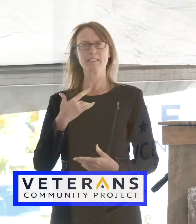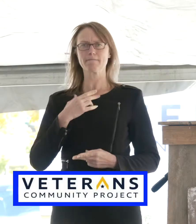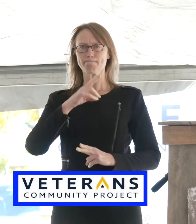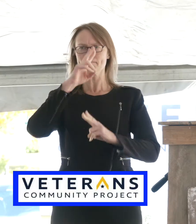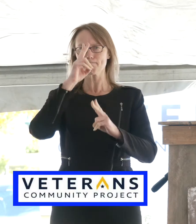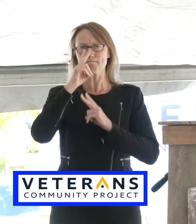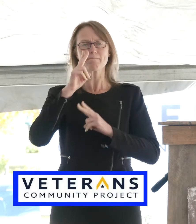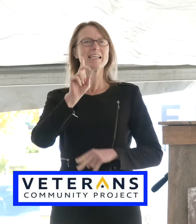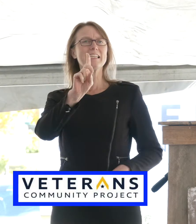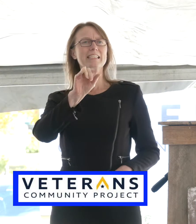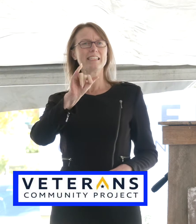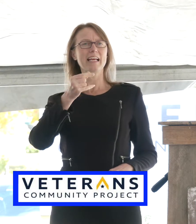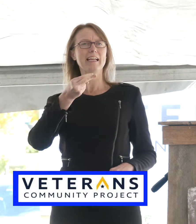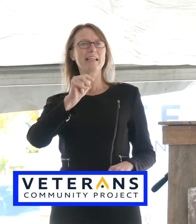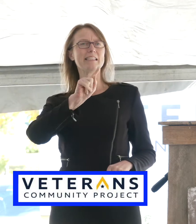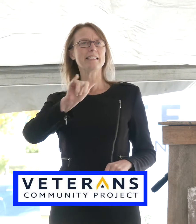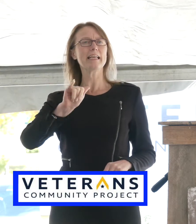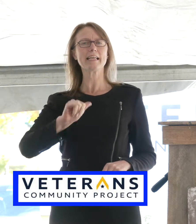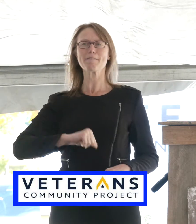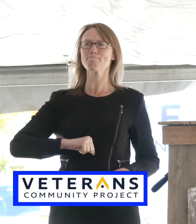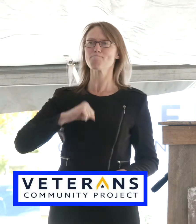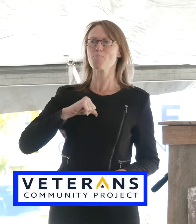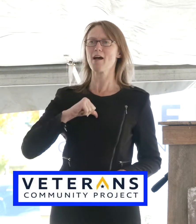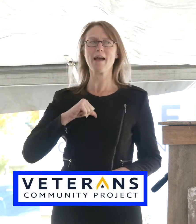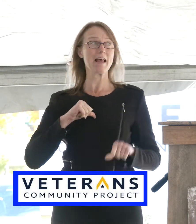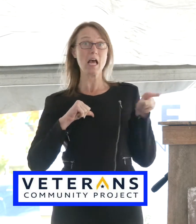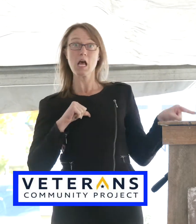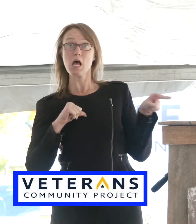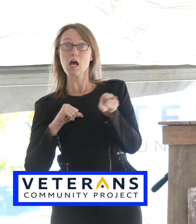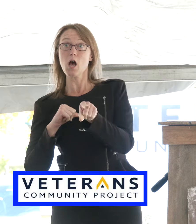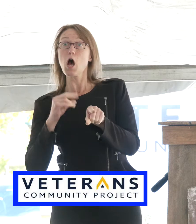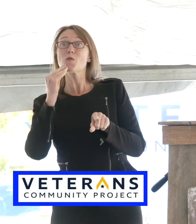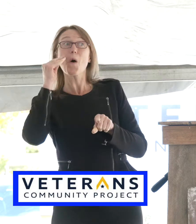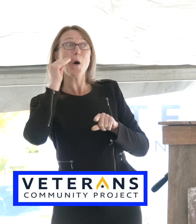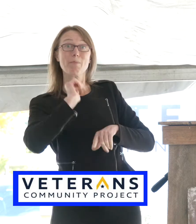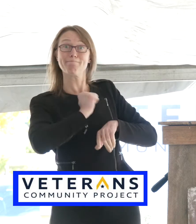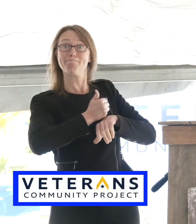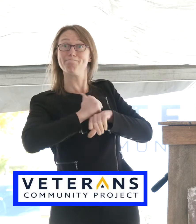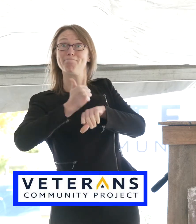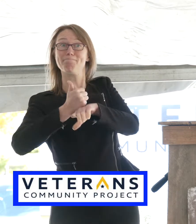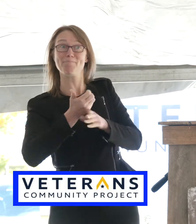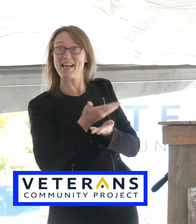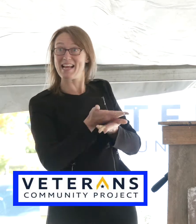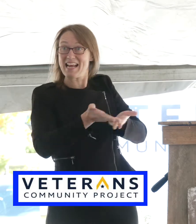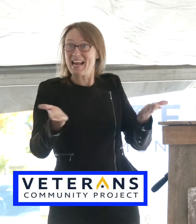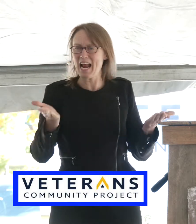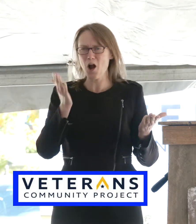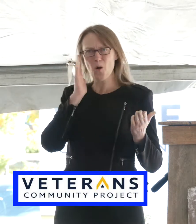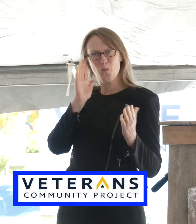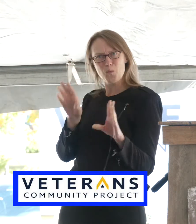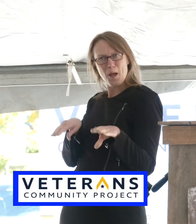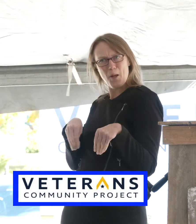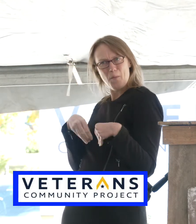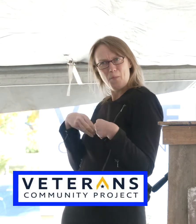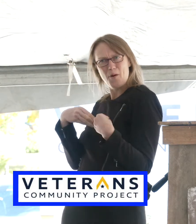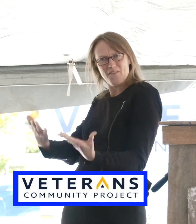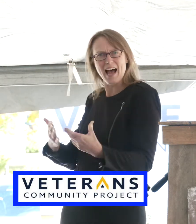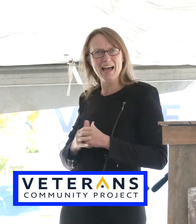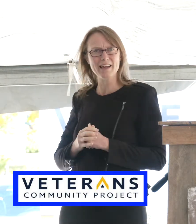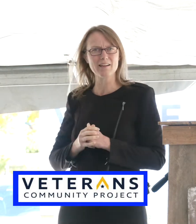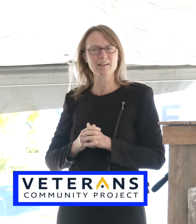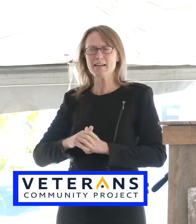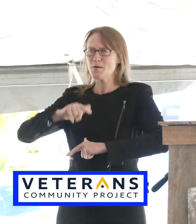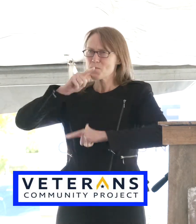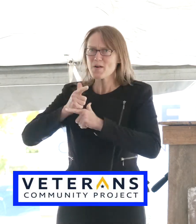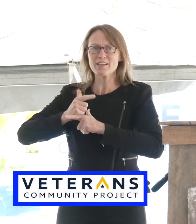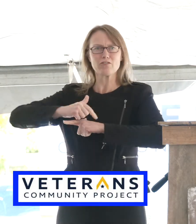The homes, the veteran homes that we will have here will give our brothers and sisters, those who have served this